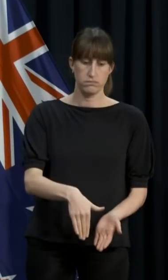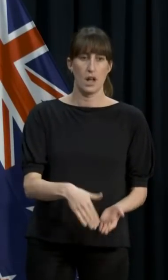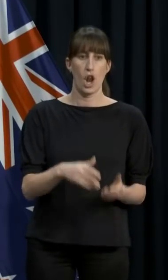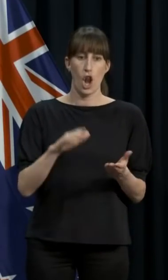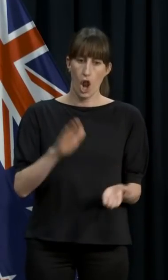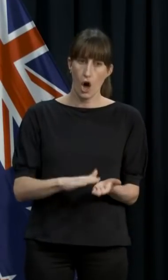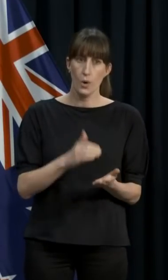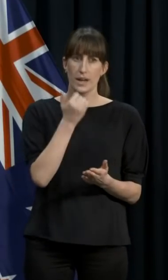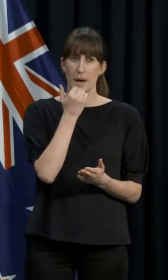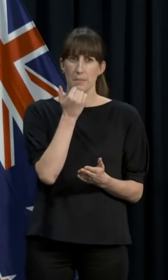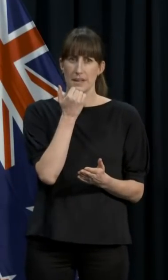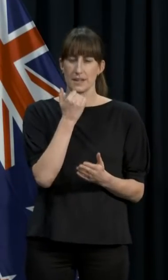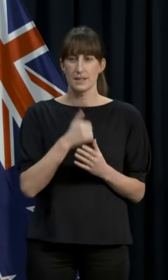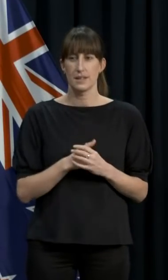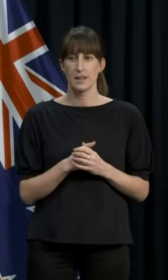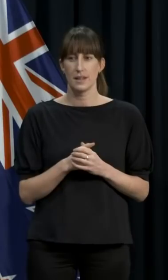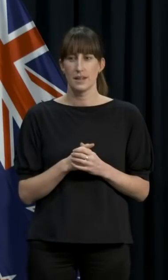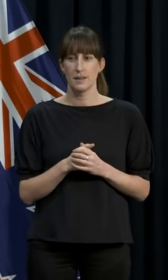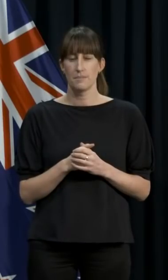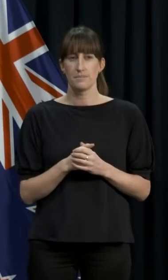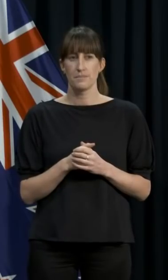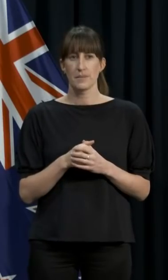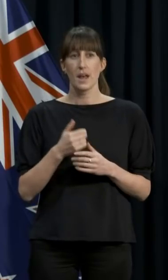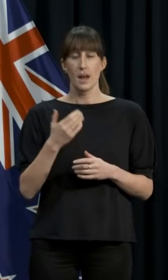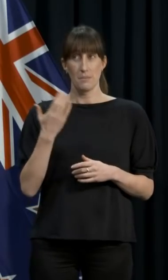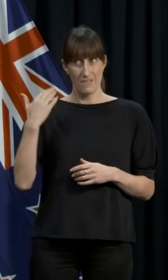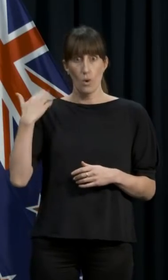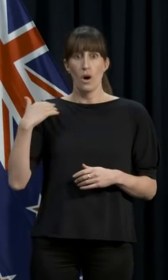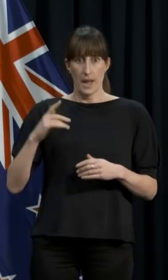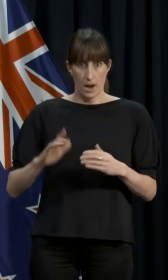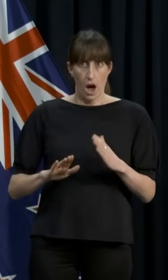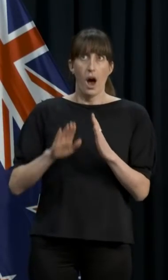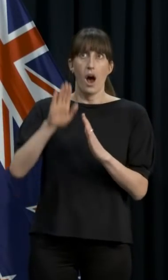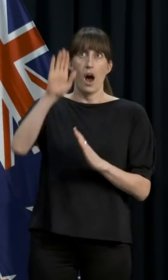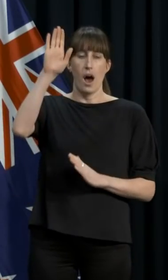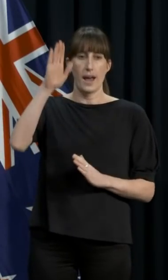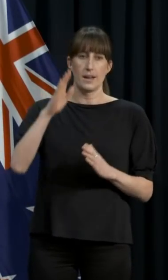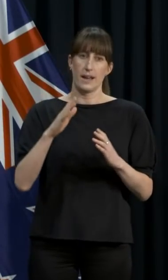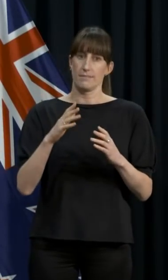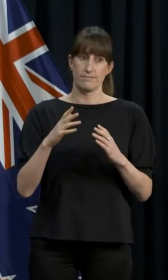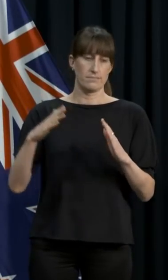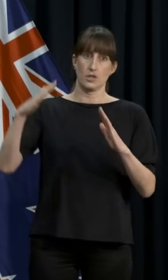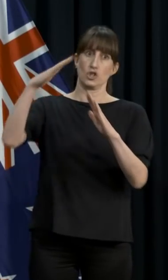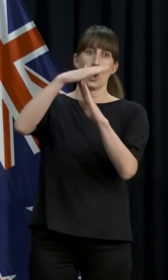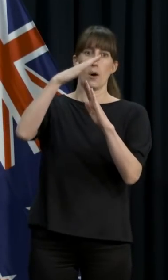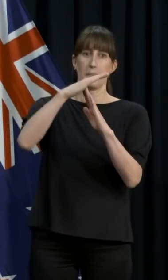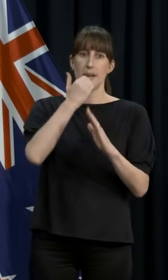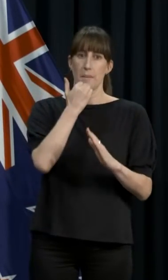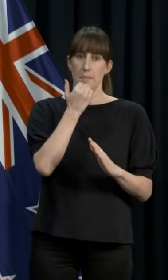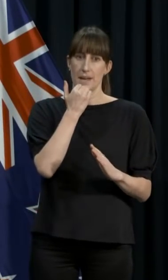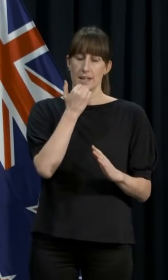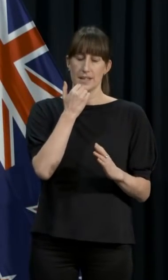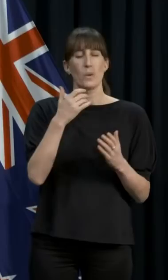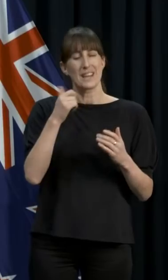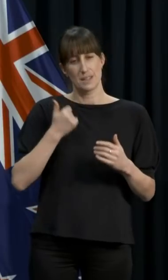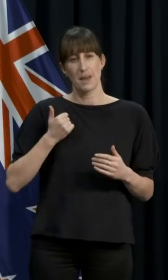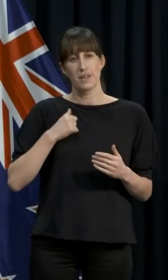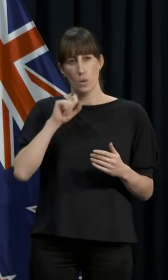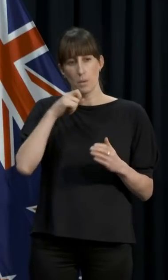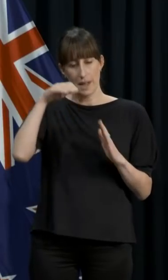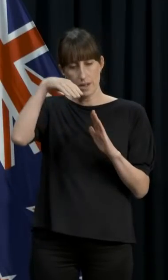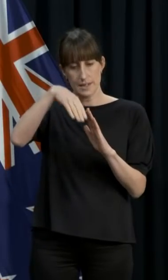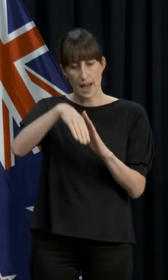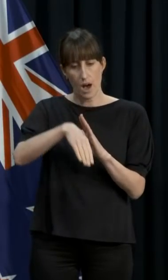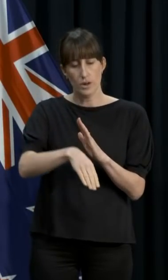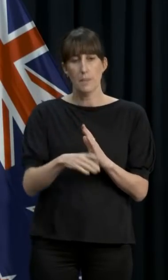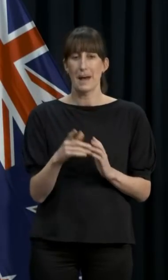did expect to see a drop-off after what was quite a high peak, so we did expect to see those numbers coming down. I think what I was